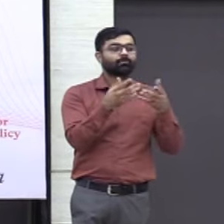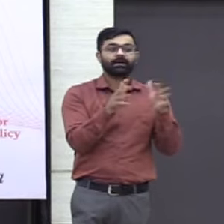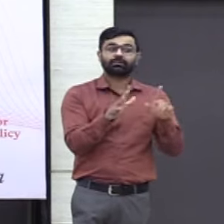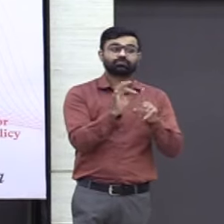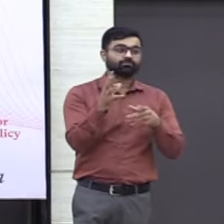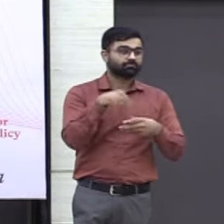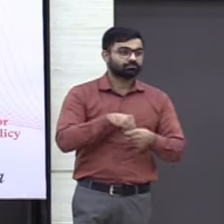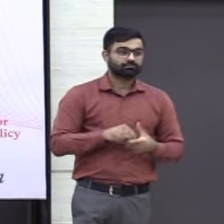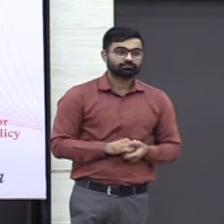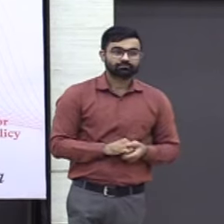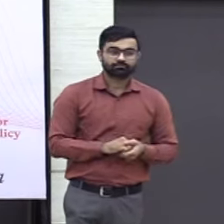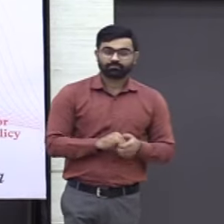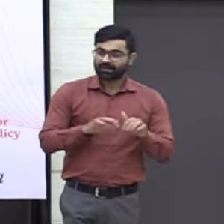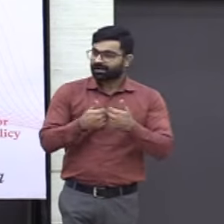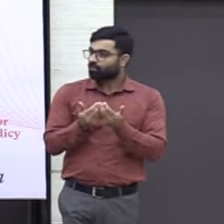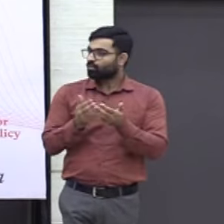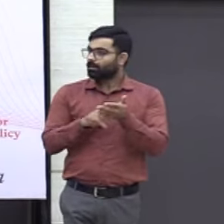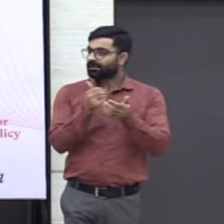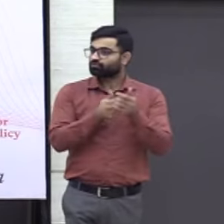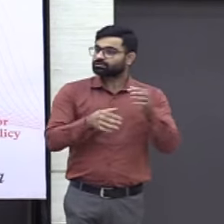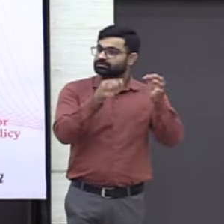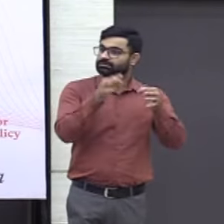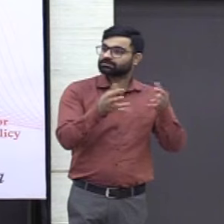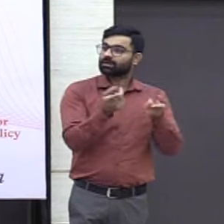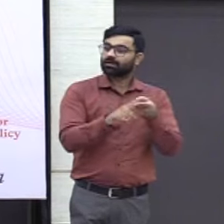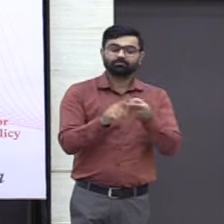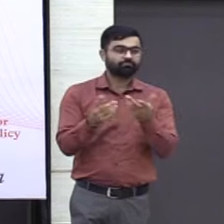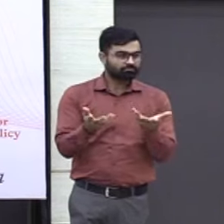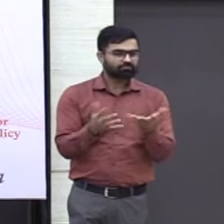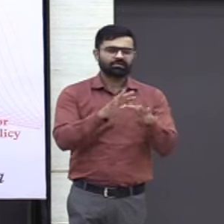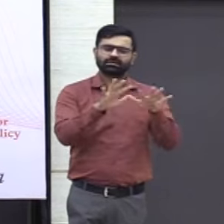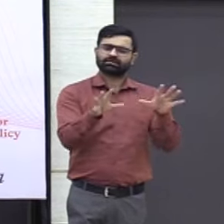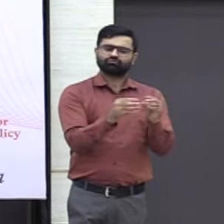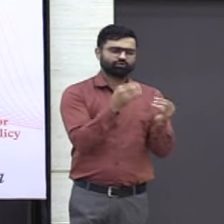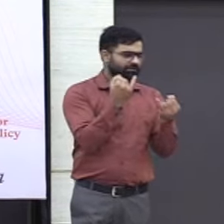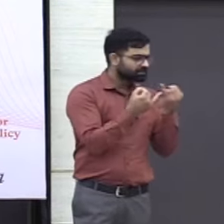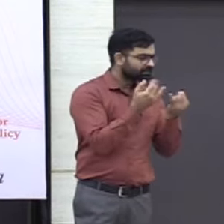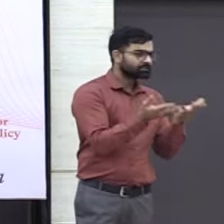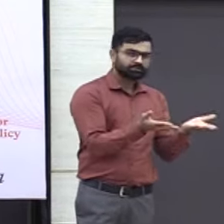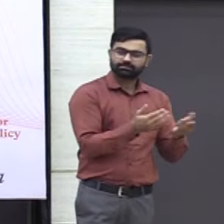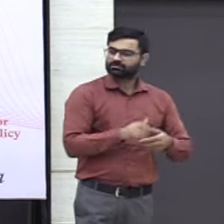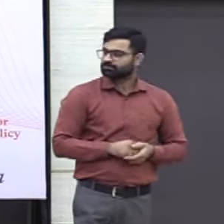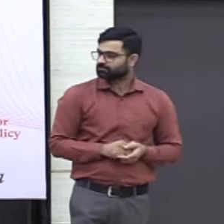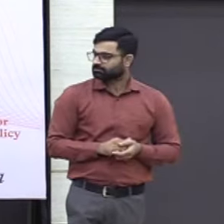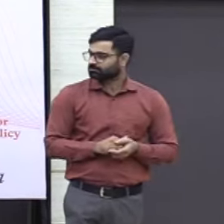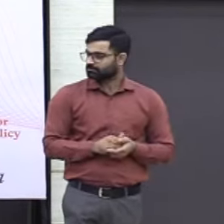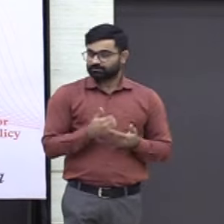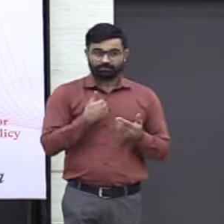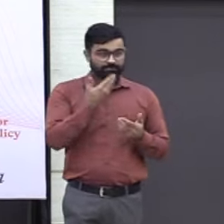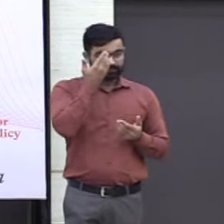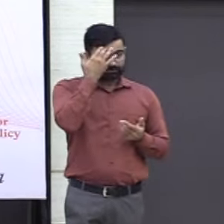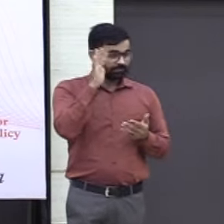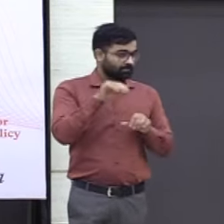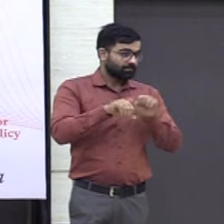out. How will the magistrate know what's happening? It's absurd. I mean, I don't know how